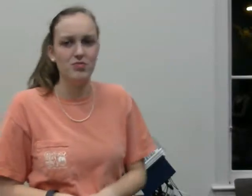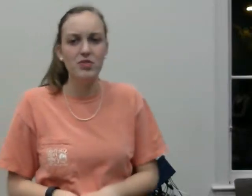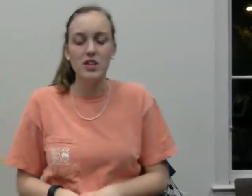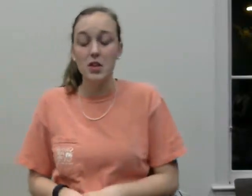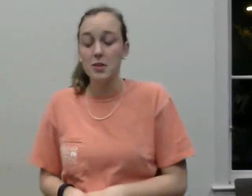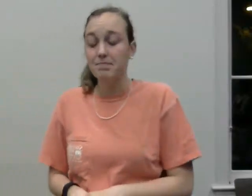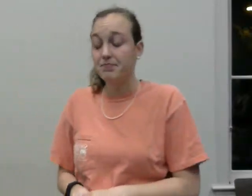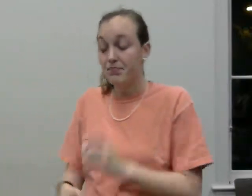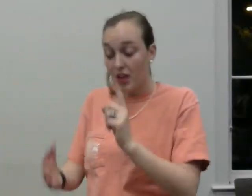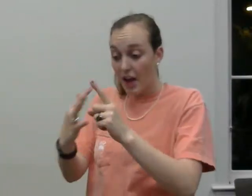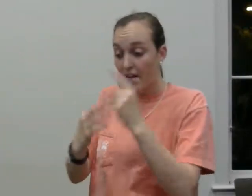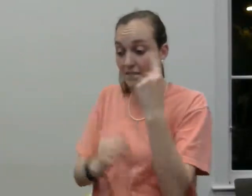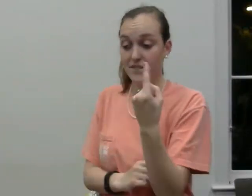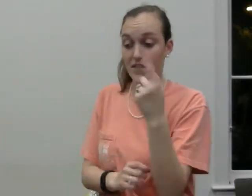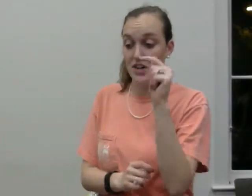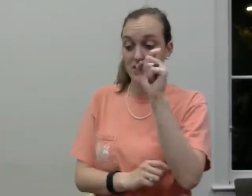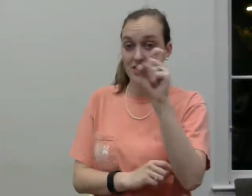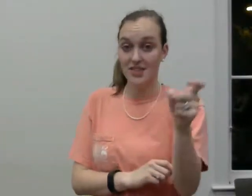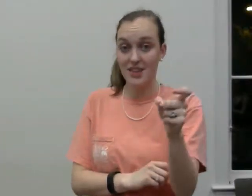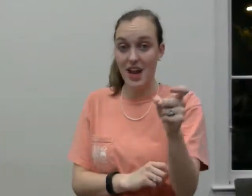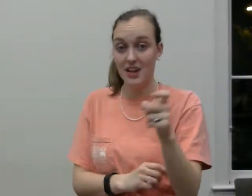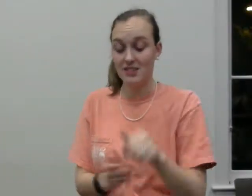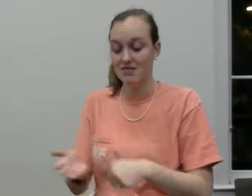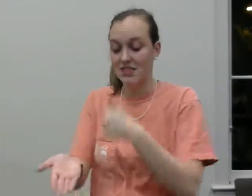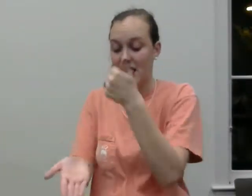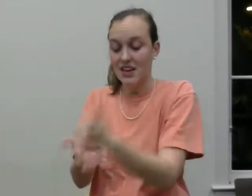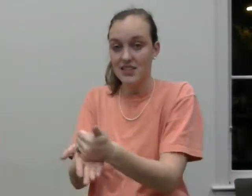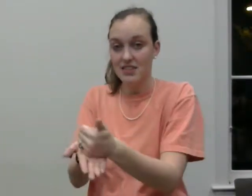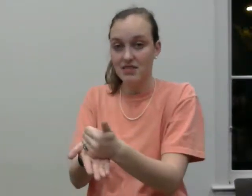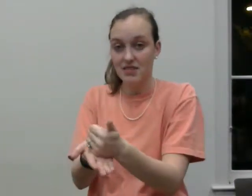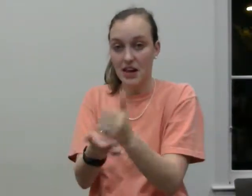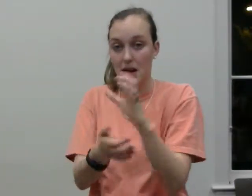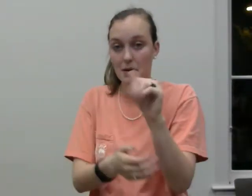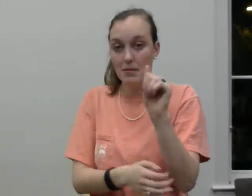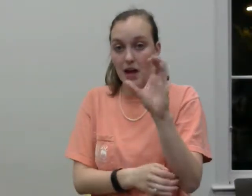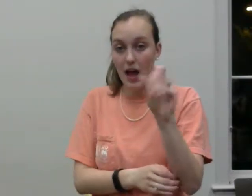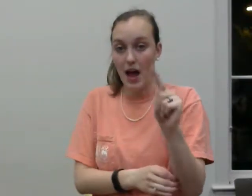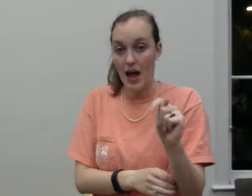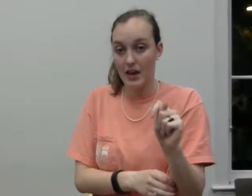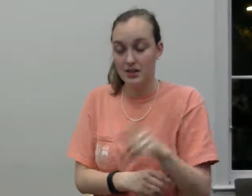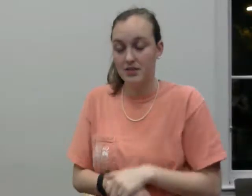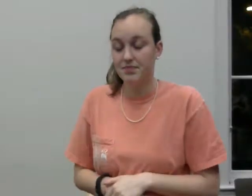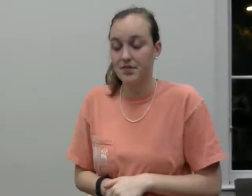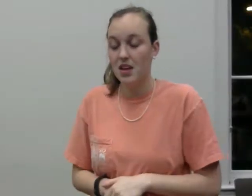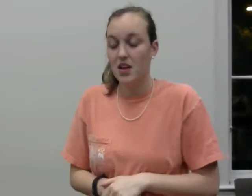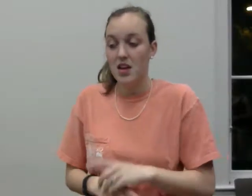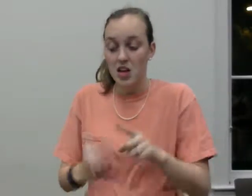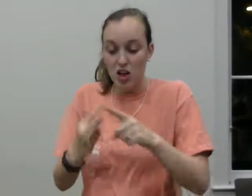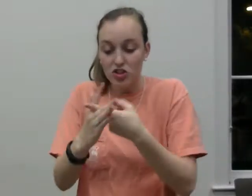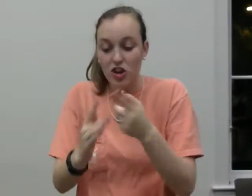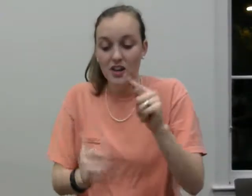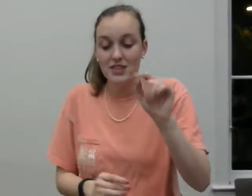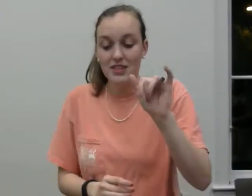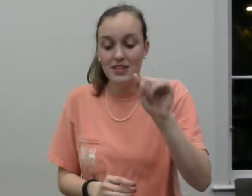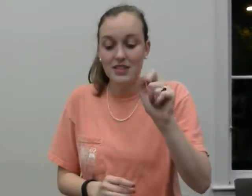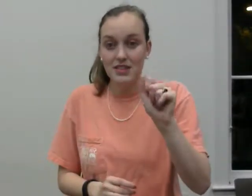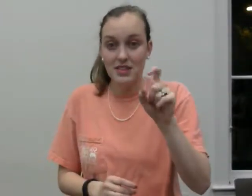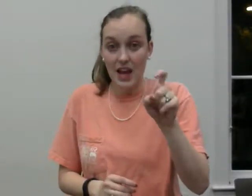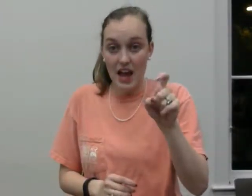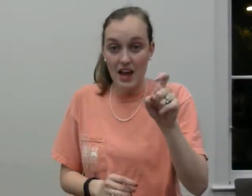official documents, and things like that. The Stamp Act upsets the colonists. They call it tyranny. they complain, they say no taxation without